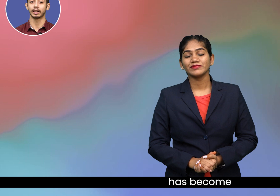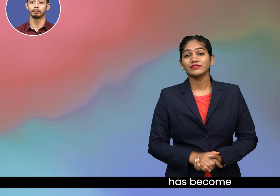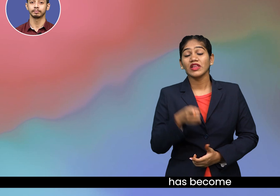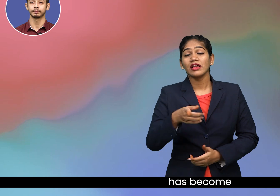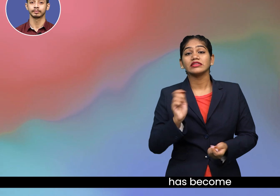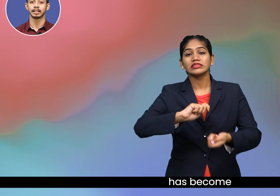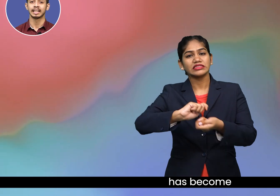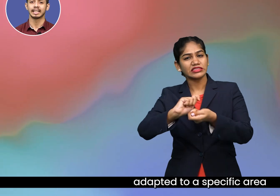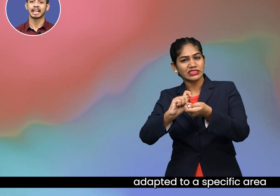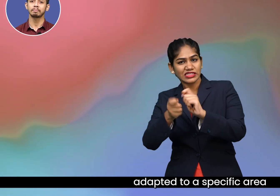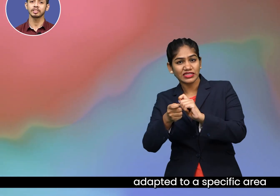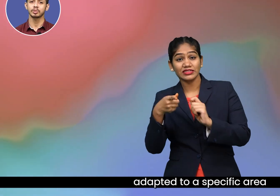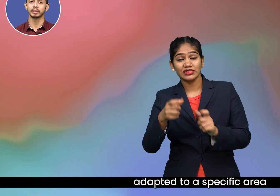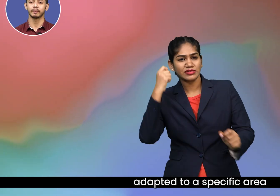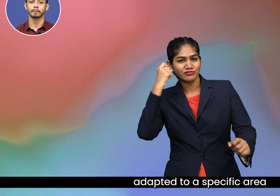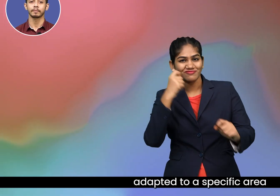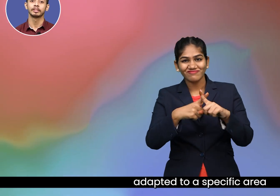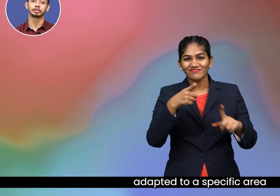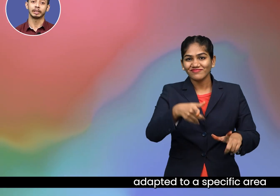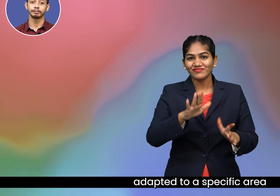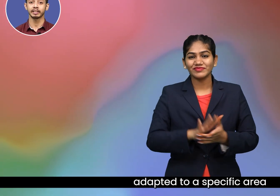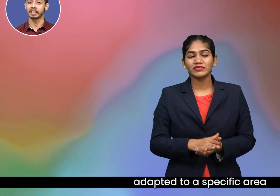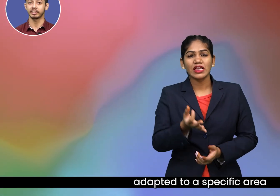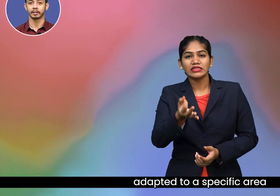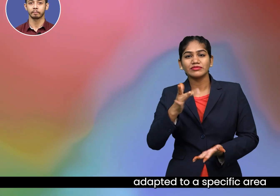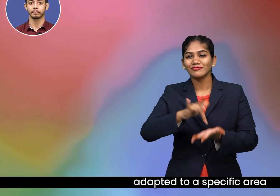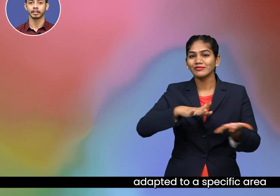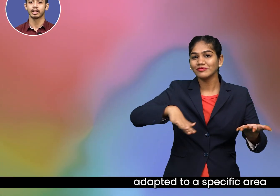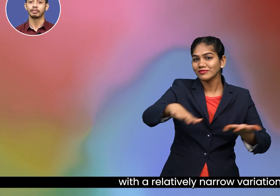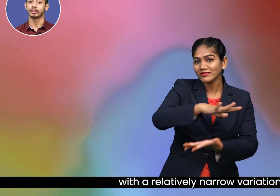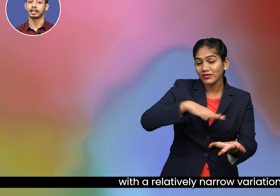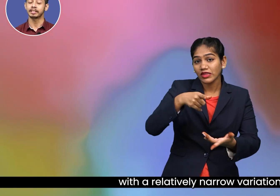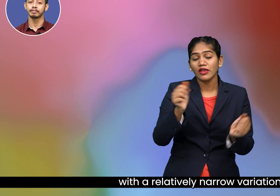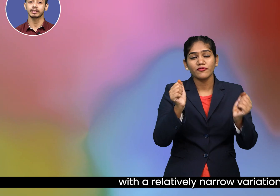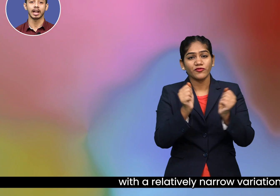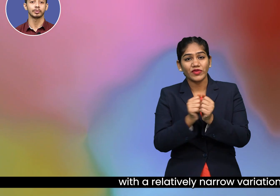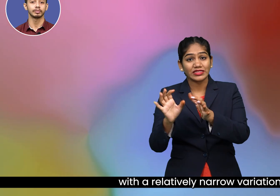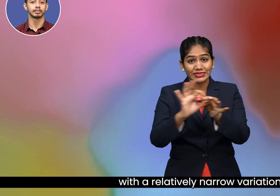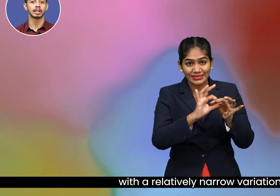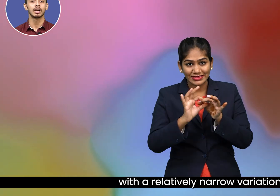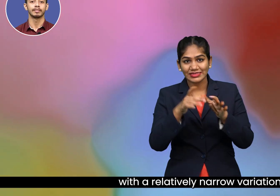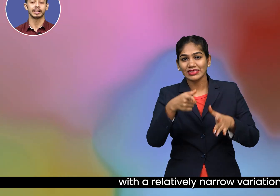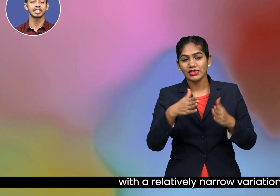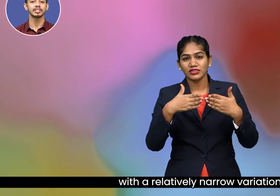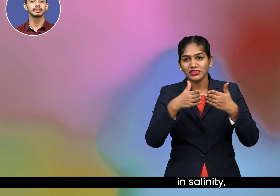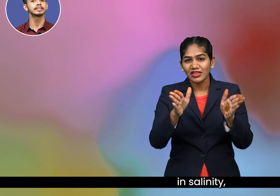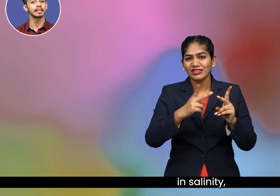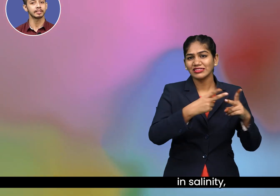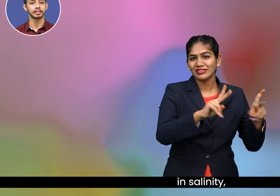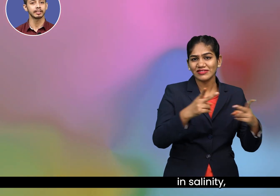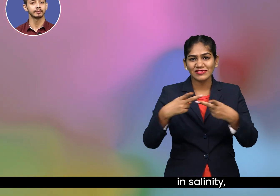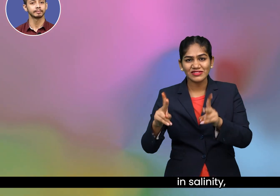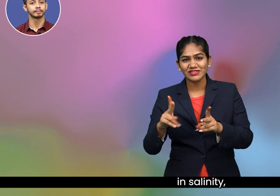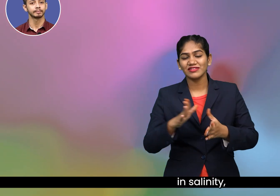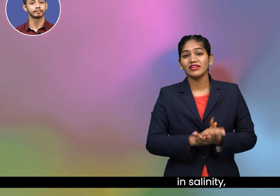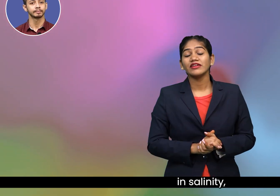has become adapted to a specific area with a relatively narrow variation in